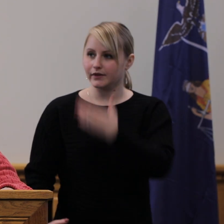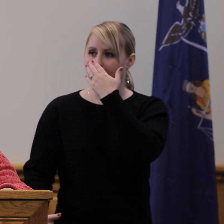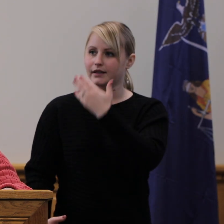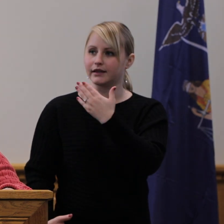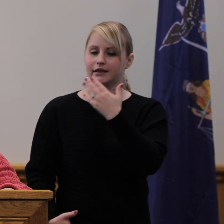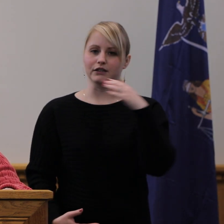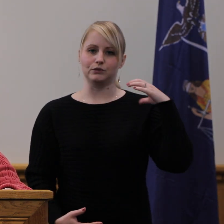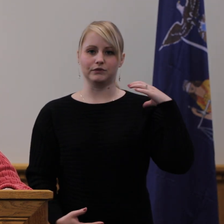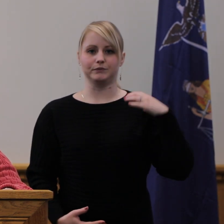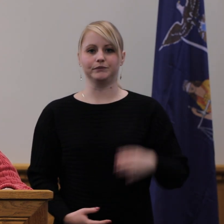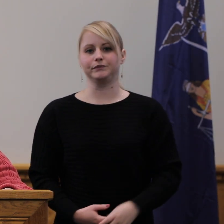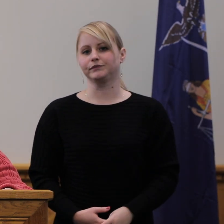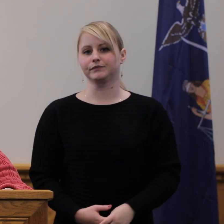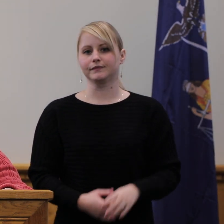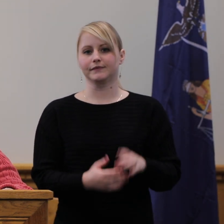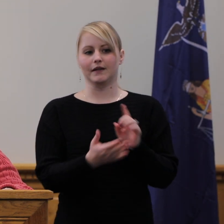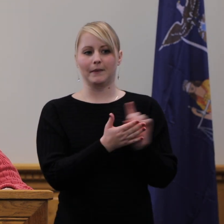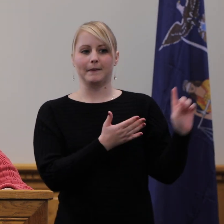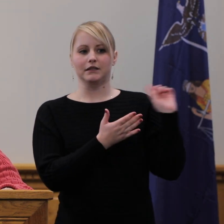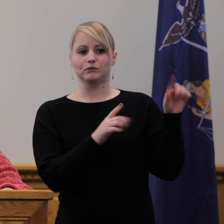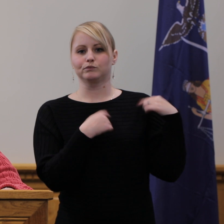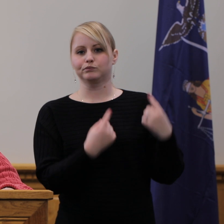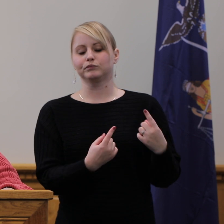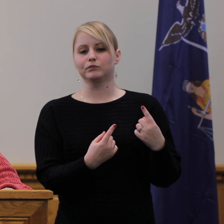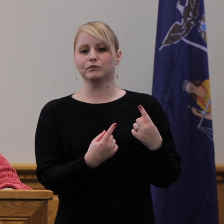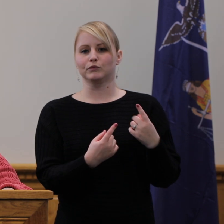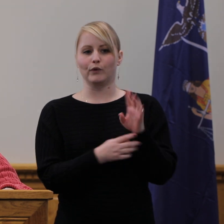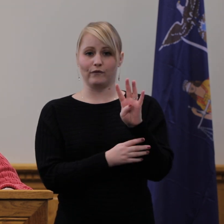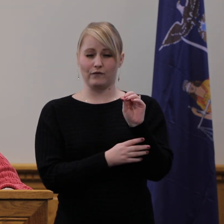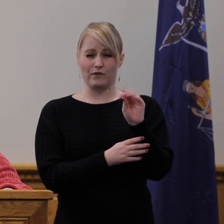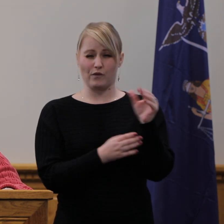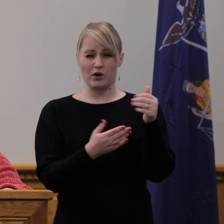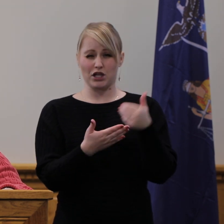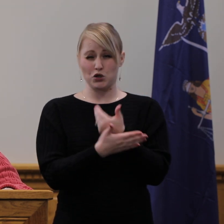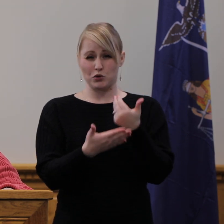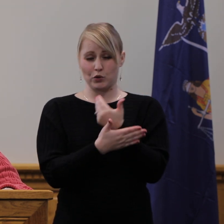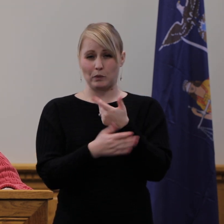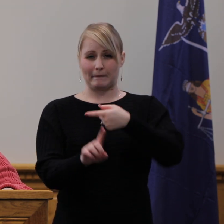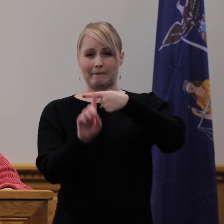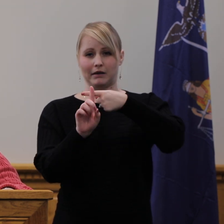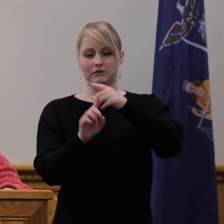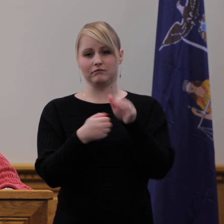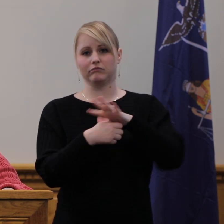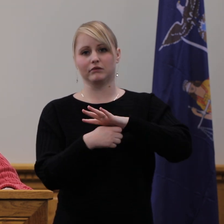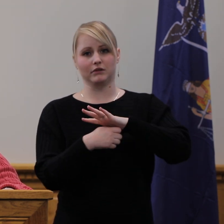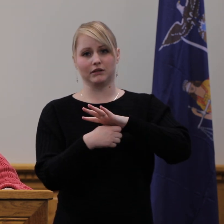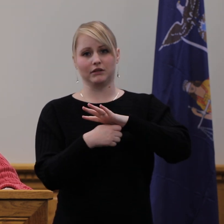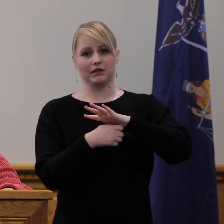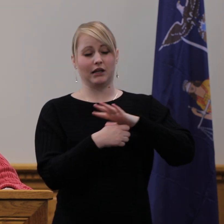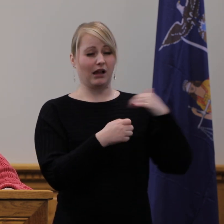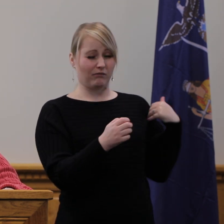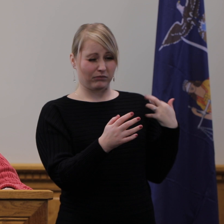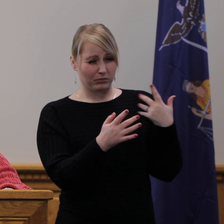Thank you, Mr. Chairman. In the past week, we have had 40 new reports of COVID-19. While this number is cumulative